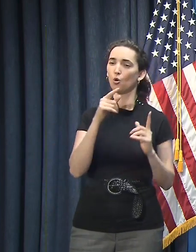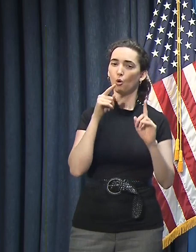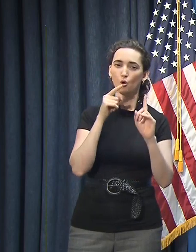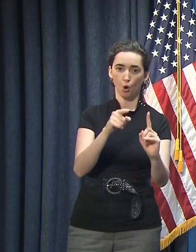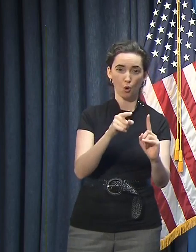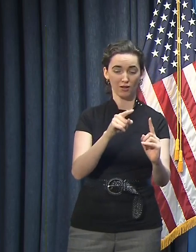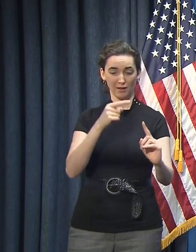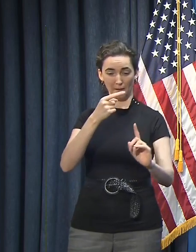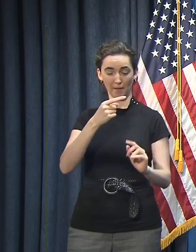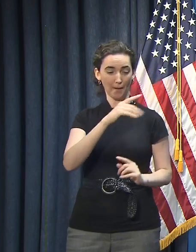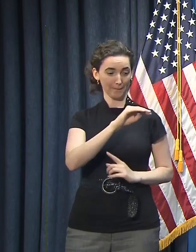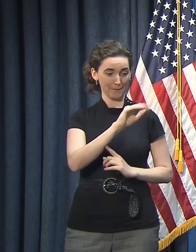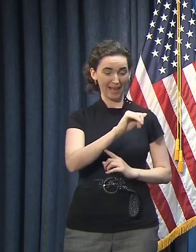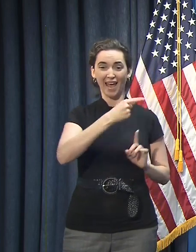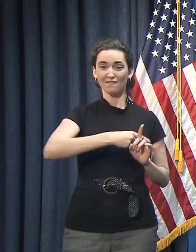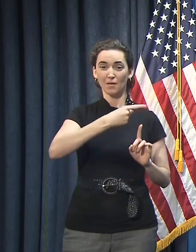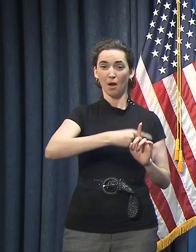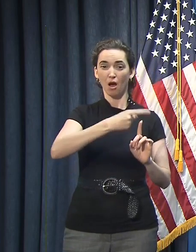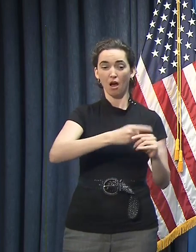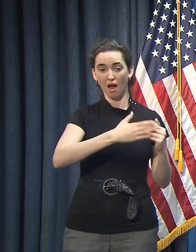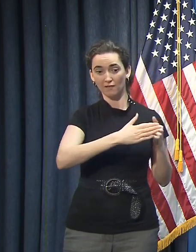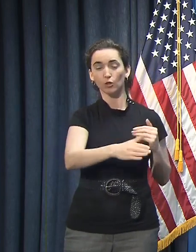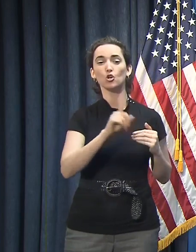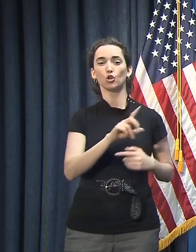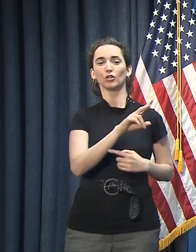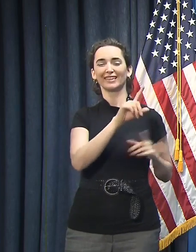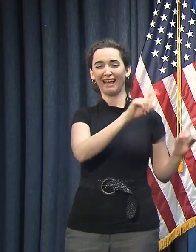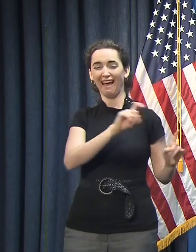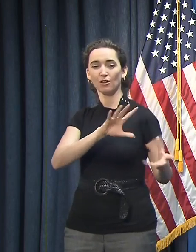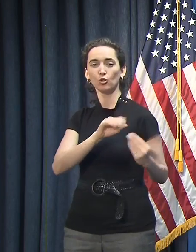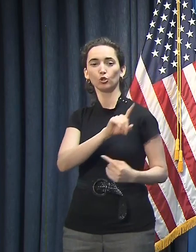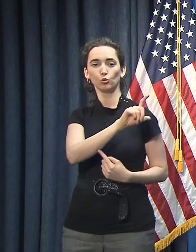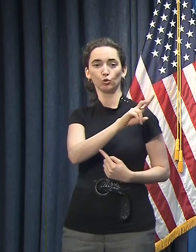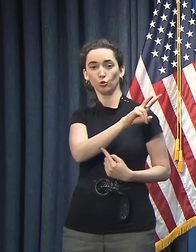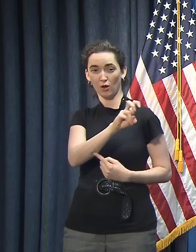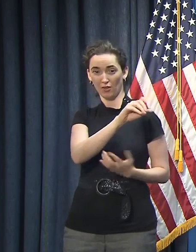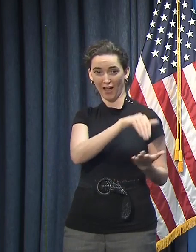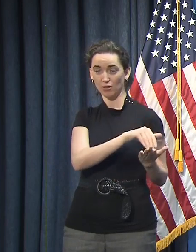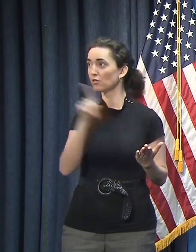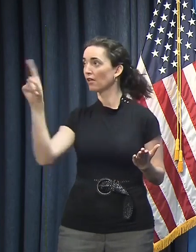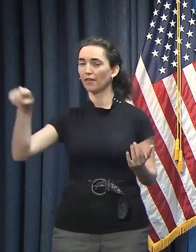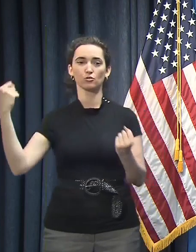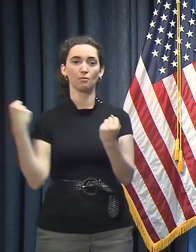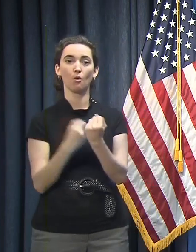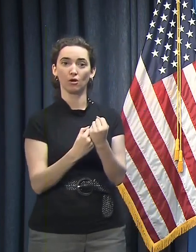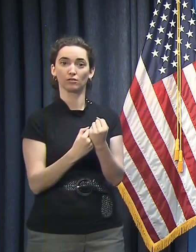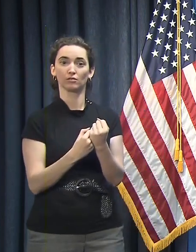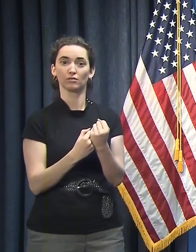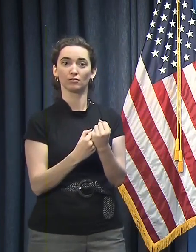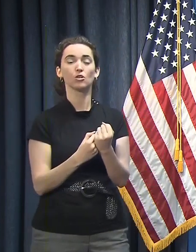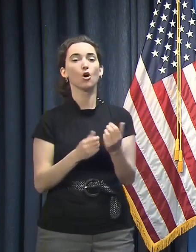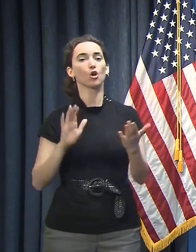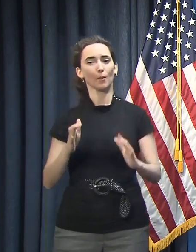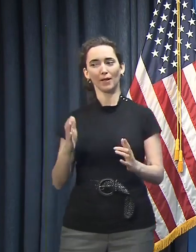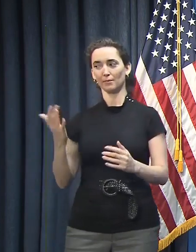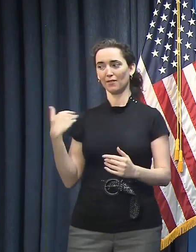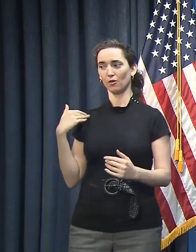200,000 tests per month. That's a significant ramp up from where we are right now. We just told you we've done a little